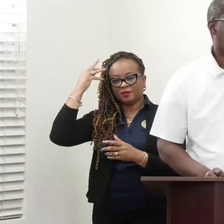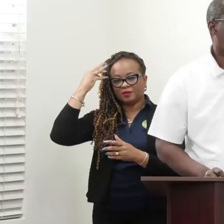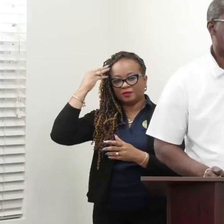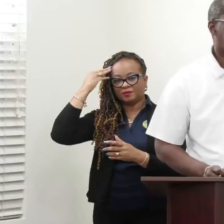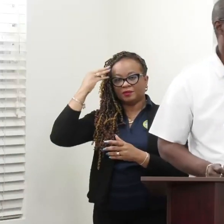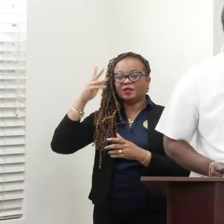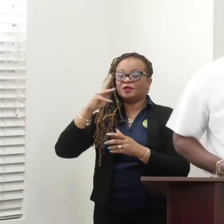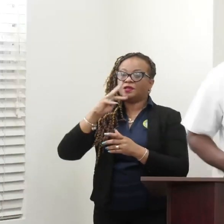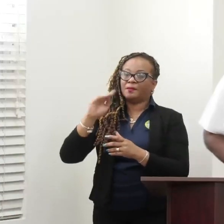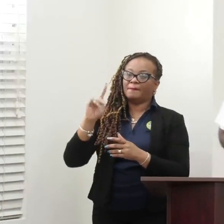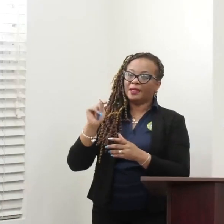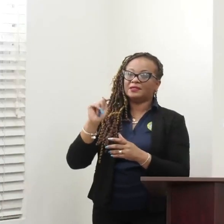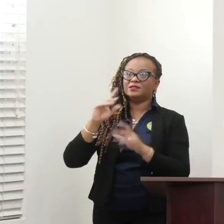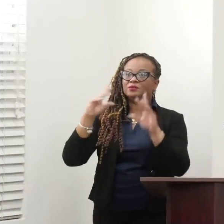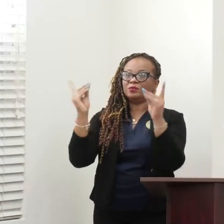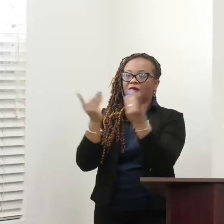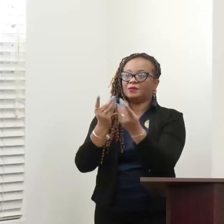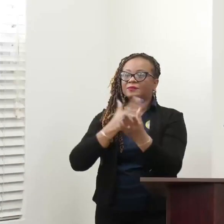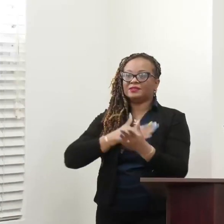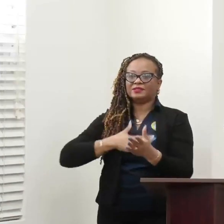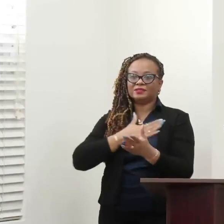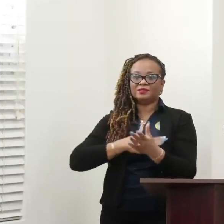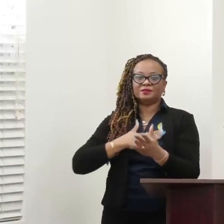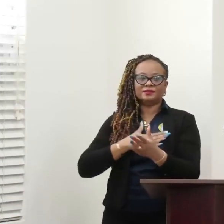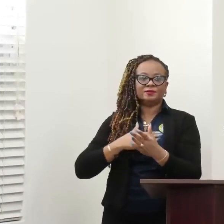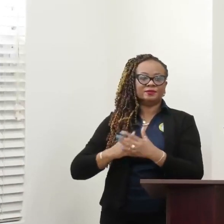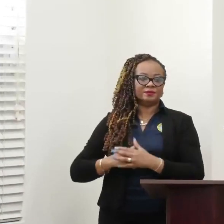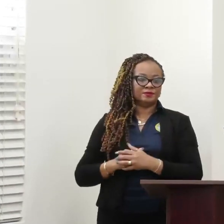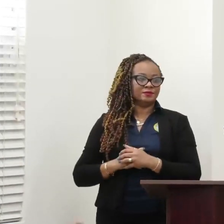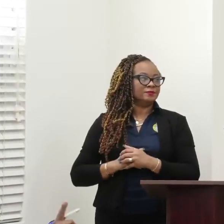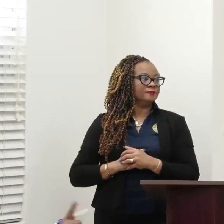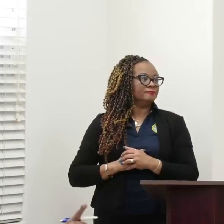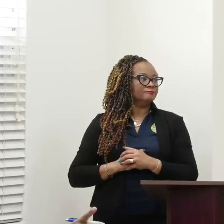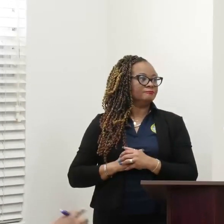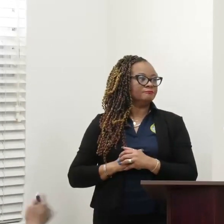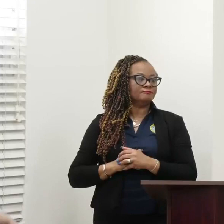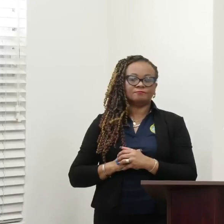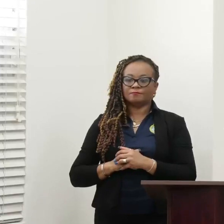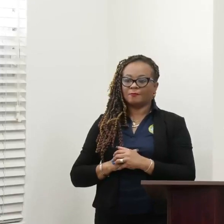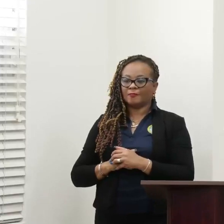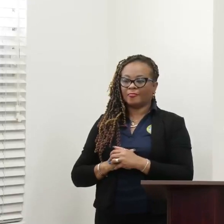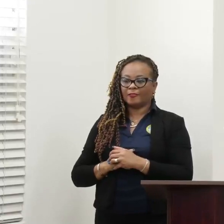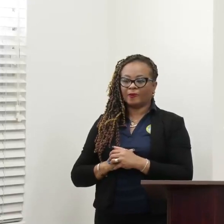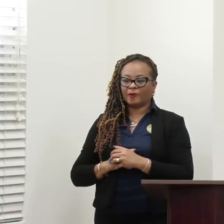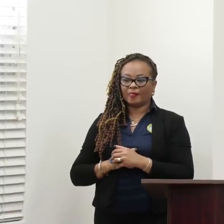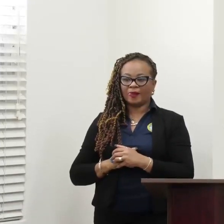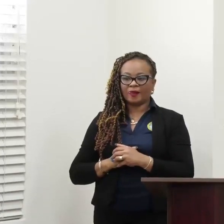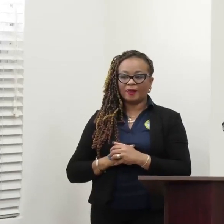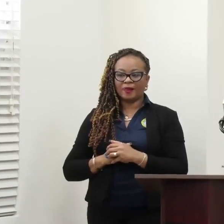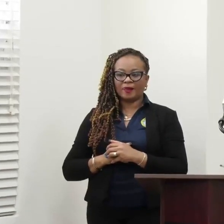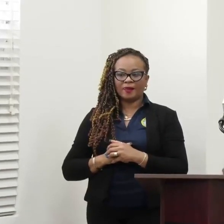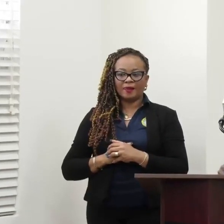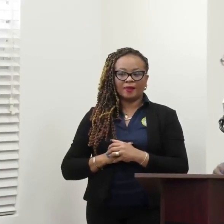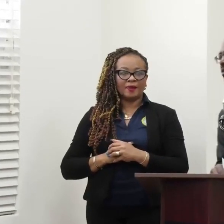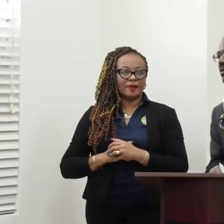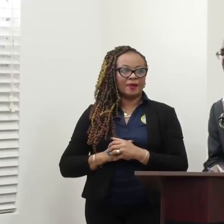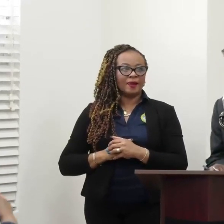So the Met Department, please. Mr. Green.